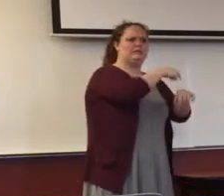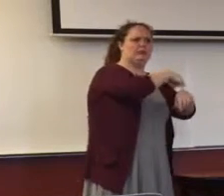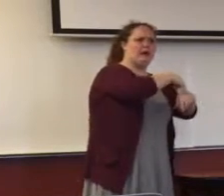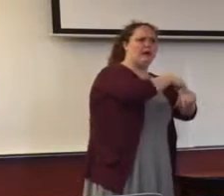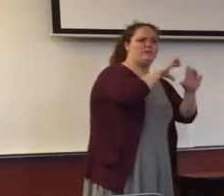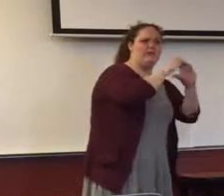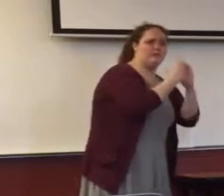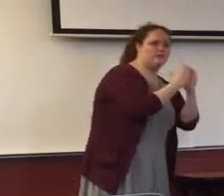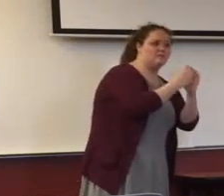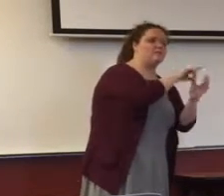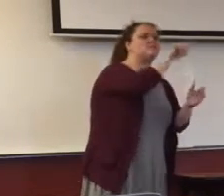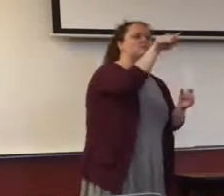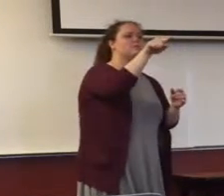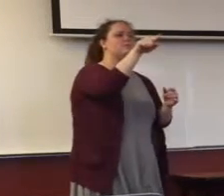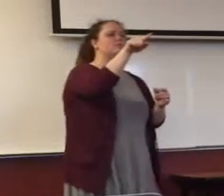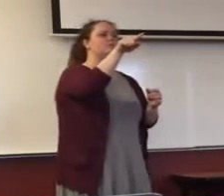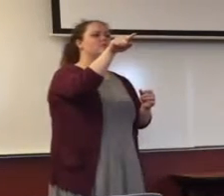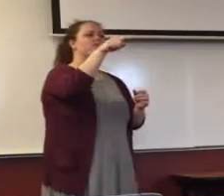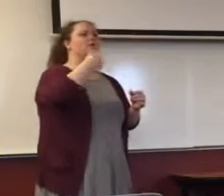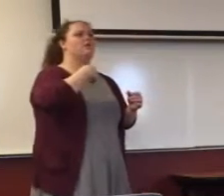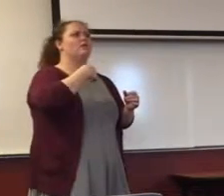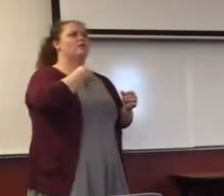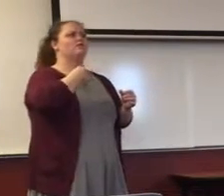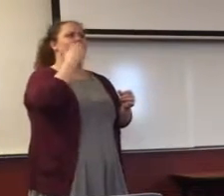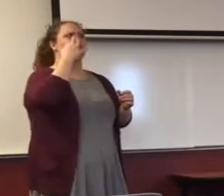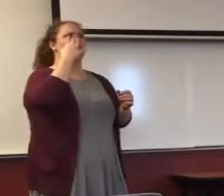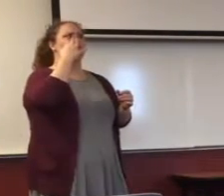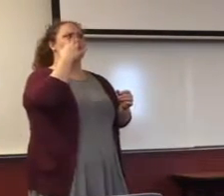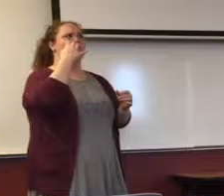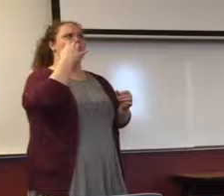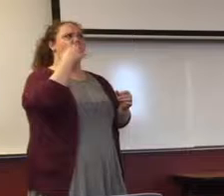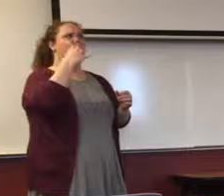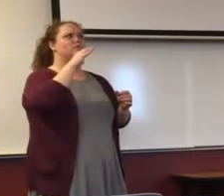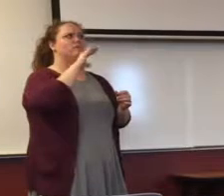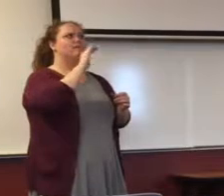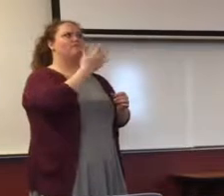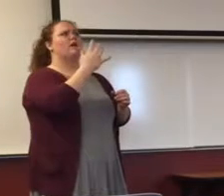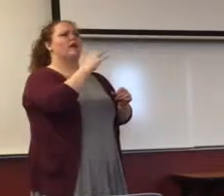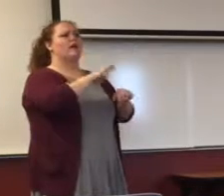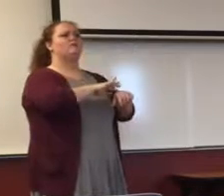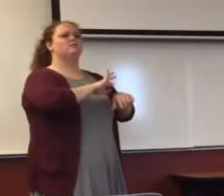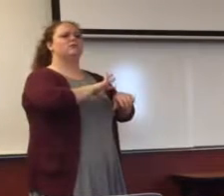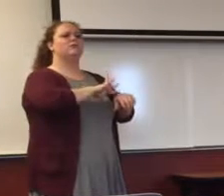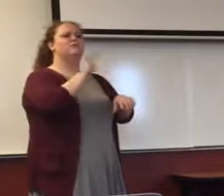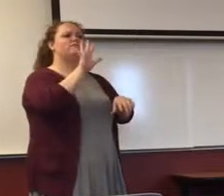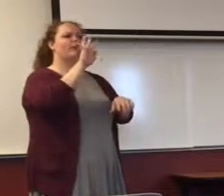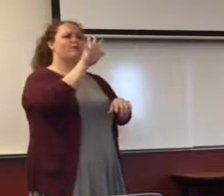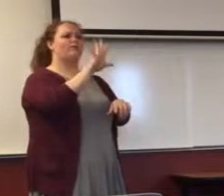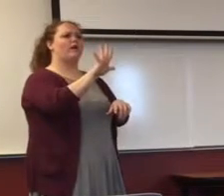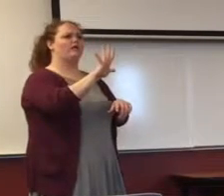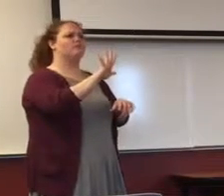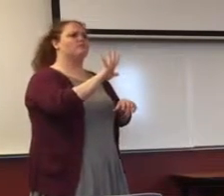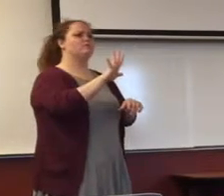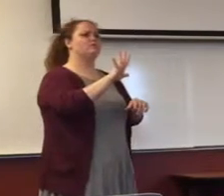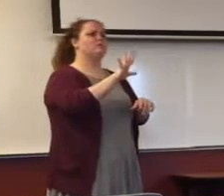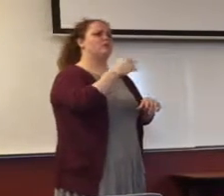No, 5:45. When does class ever start at 5:45? Really? I'll tell you about it later. Oh. Do you have